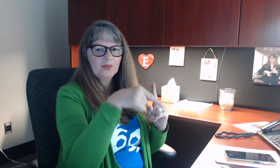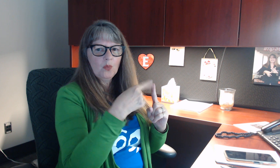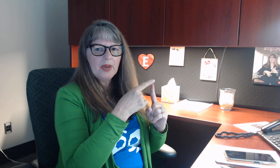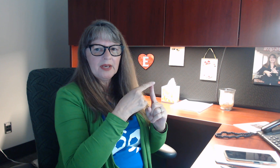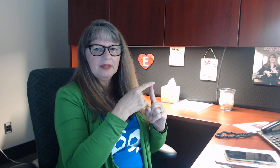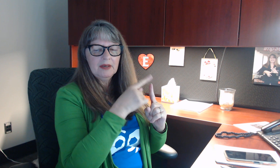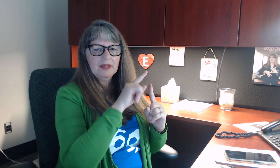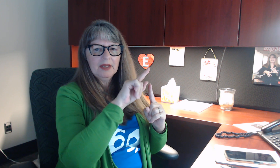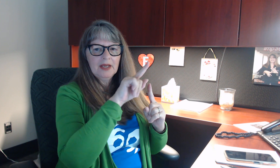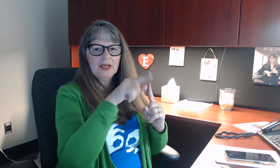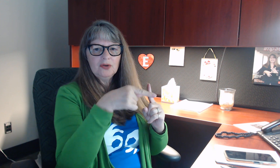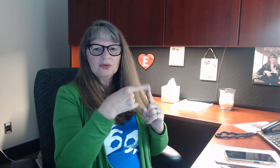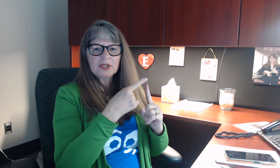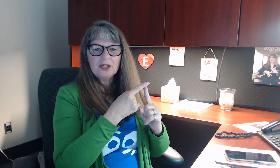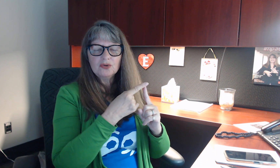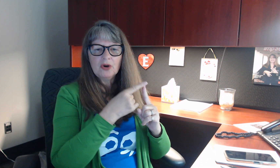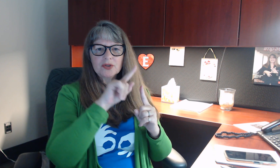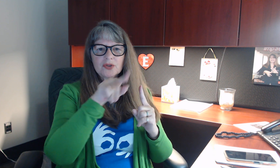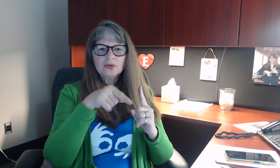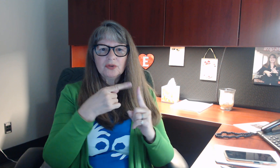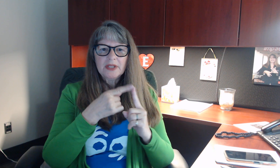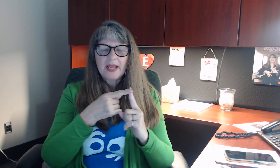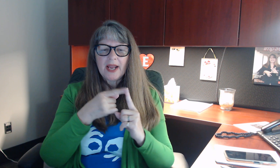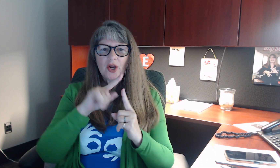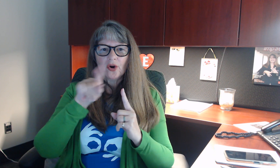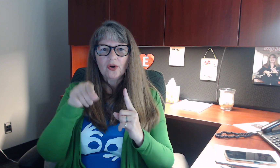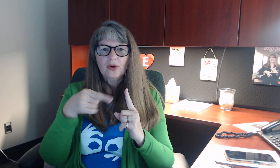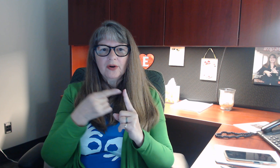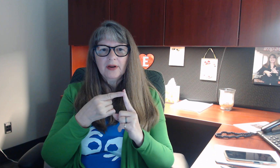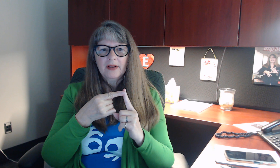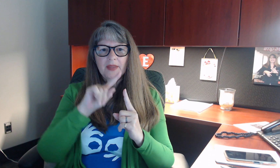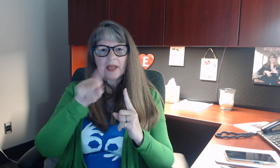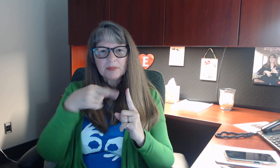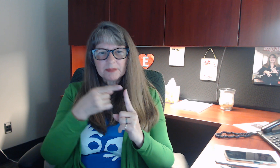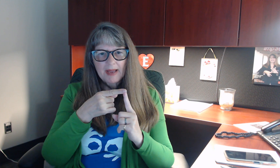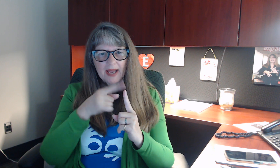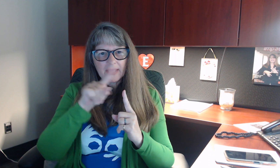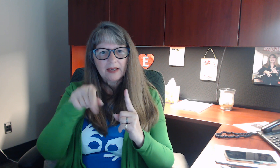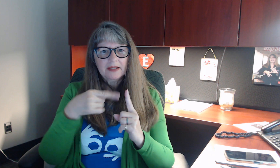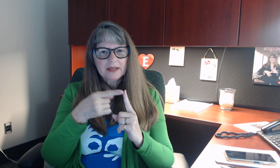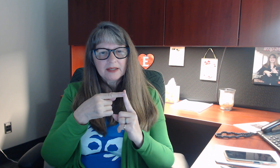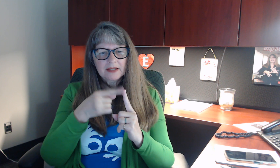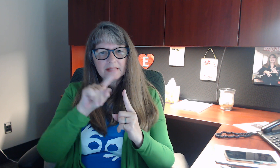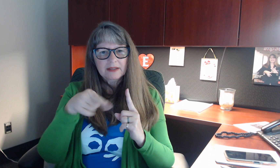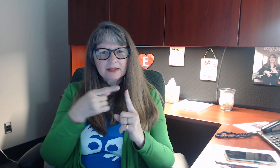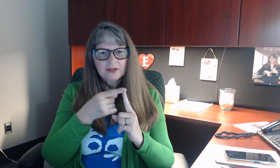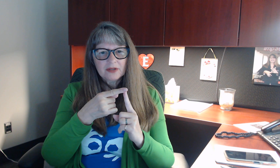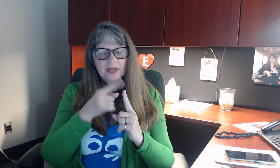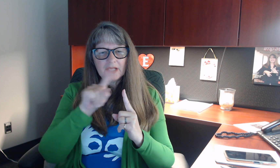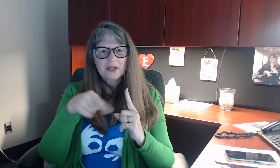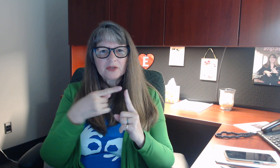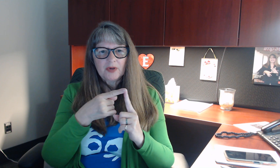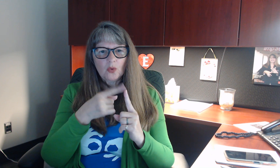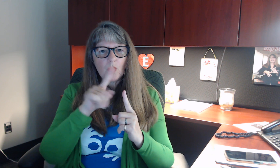When you're just kind of drawing a circle in the air that comes back to that index finger.